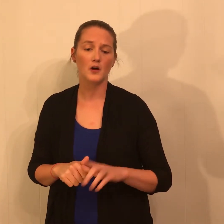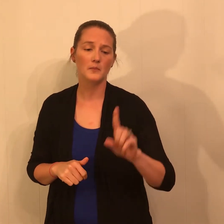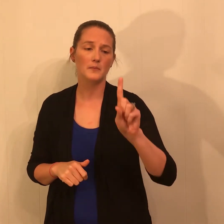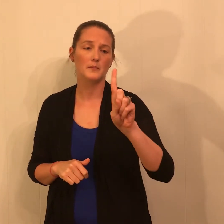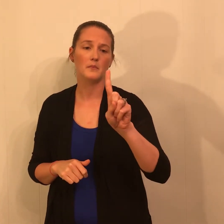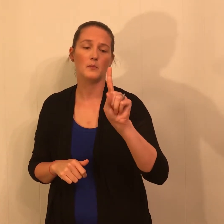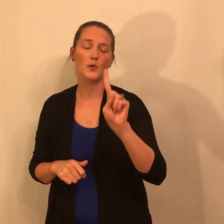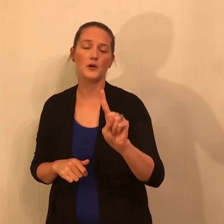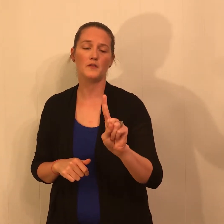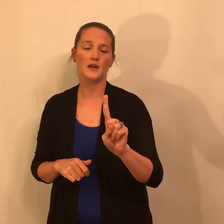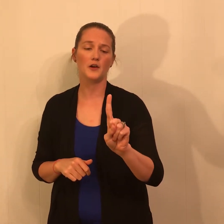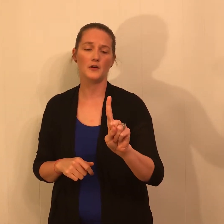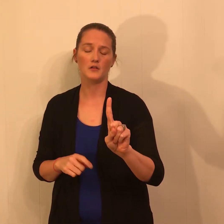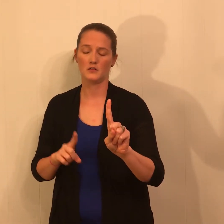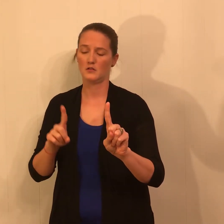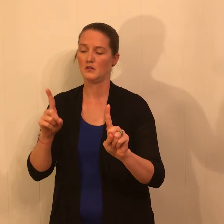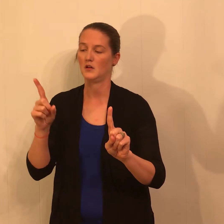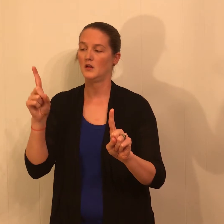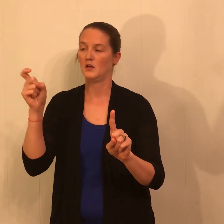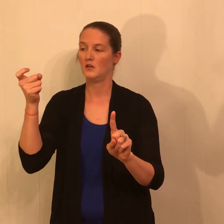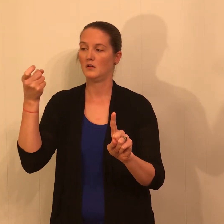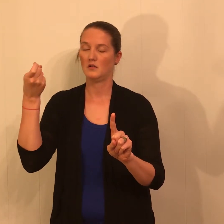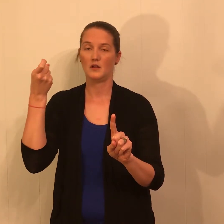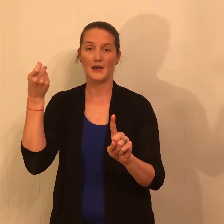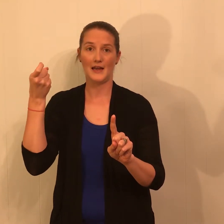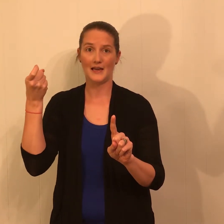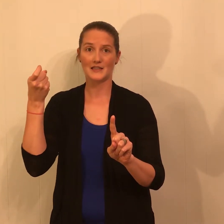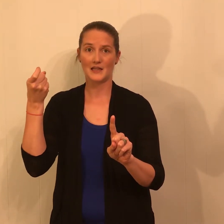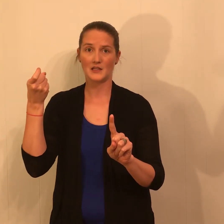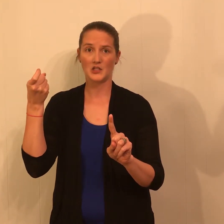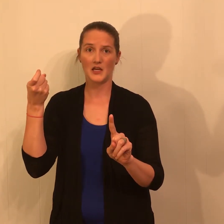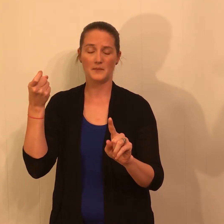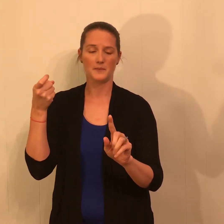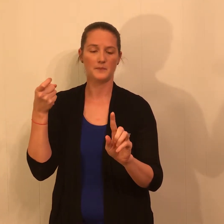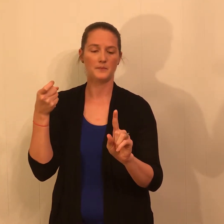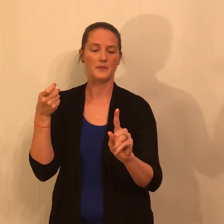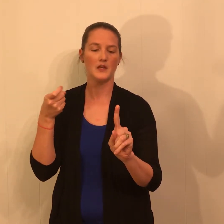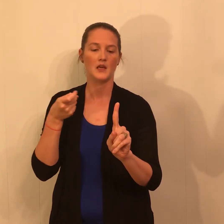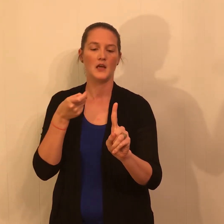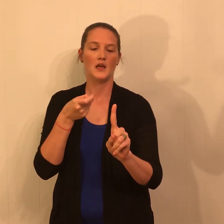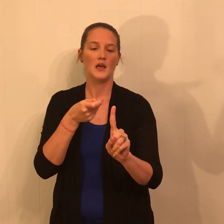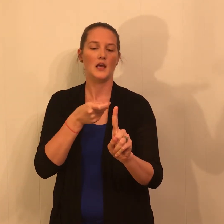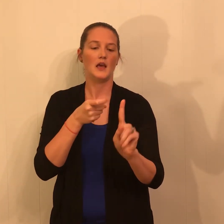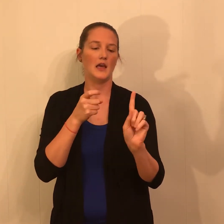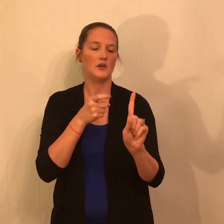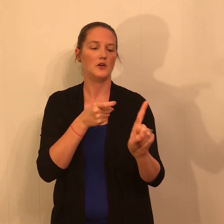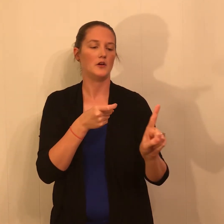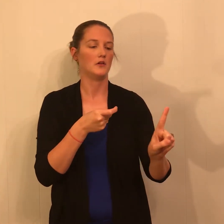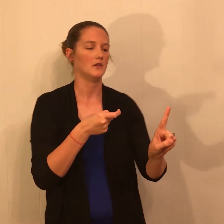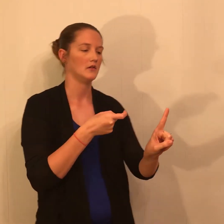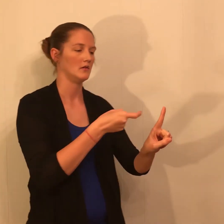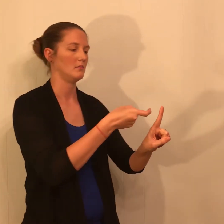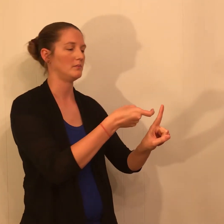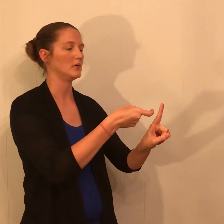From pointer finger, an X hand shape, and you're pulling